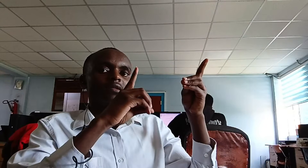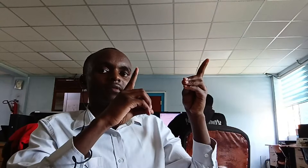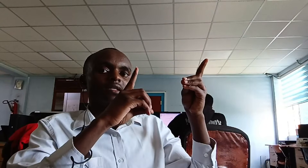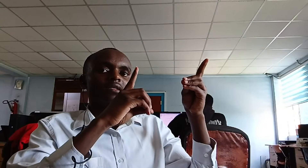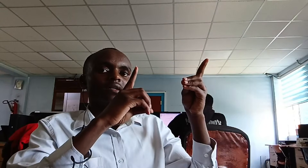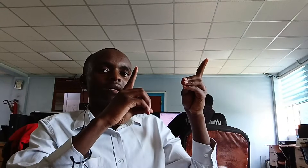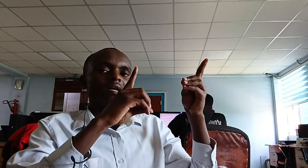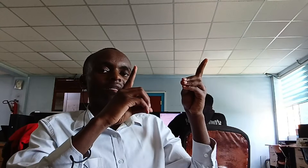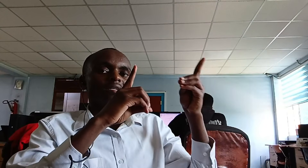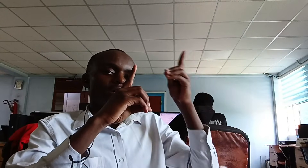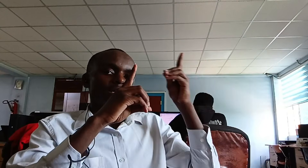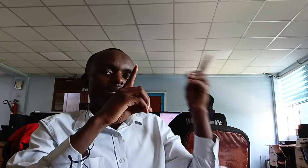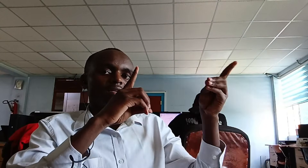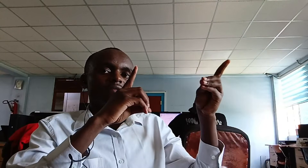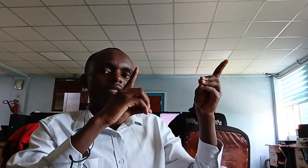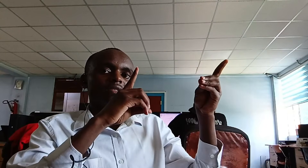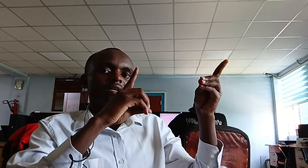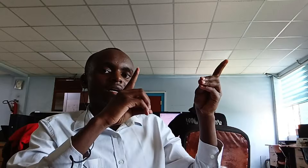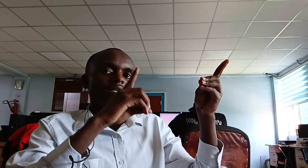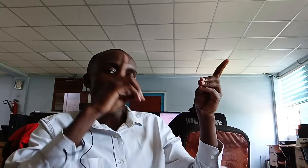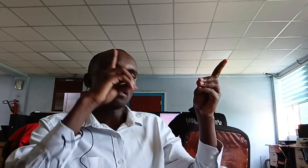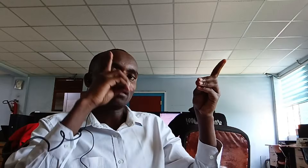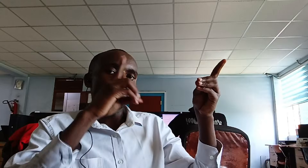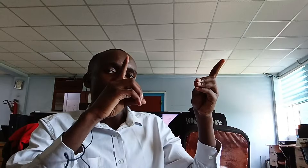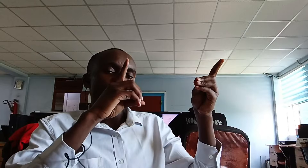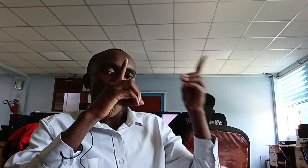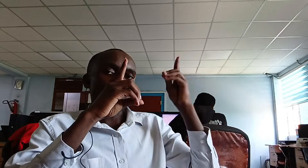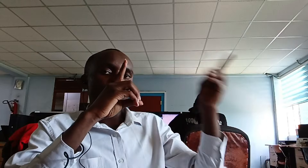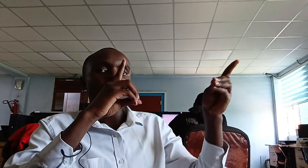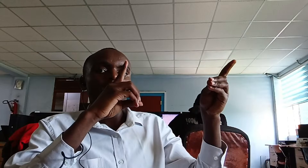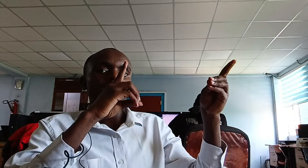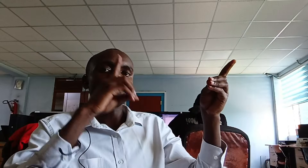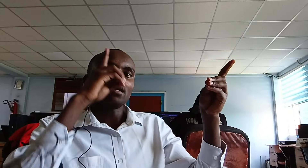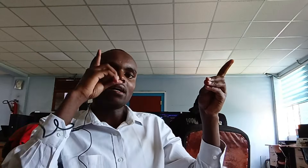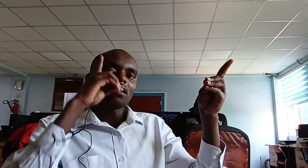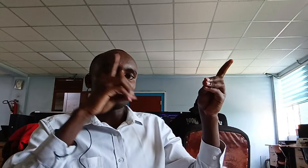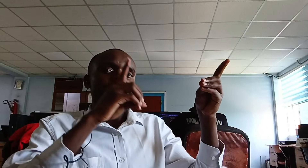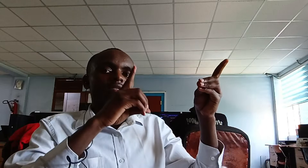hand, left hand, right hand, left hand,